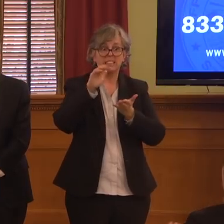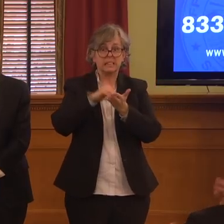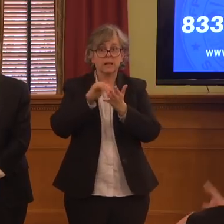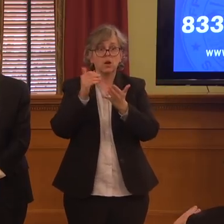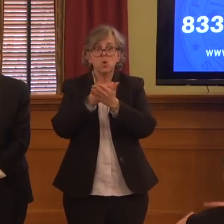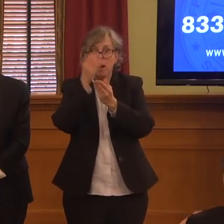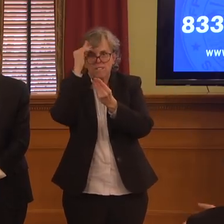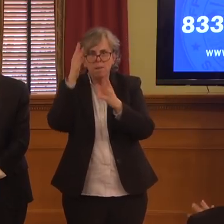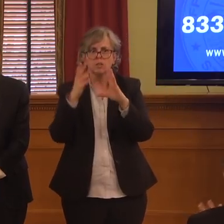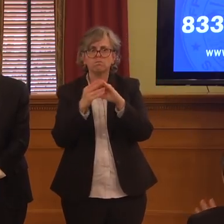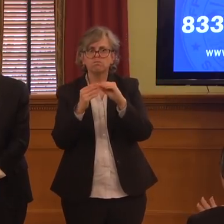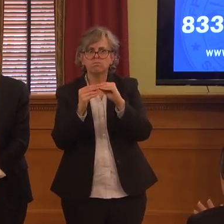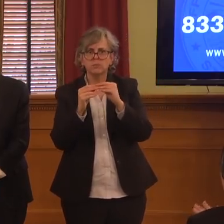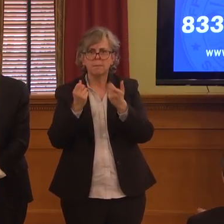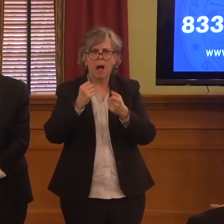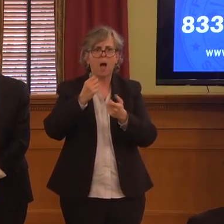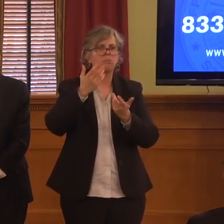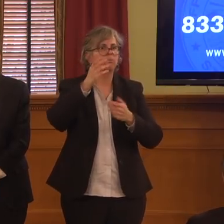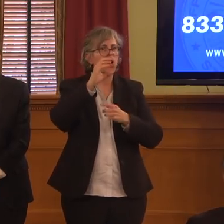coronavirus.ohio.gov.